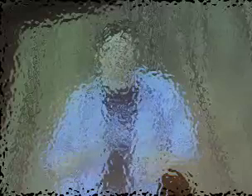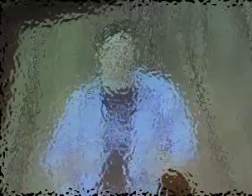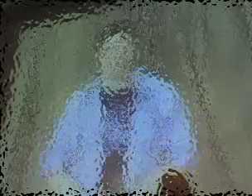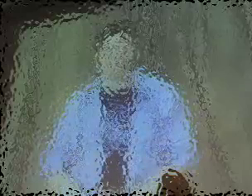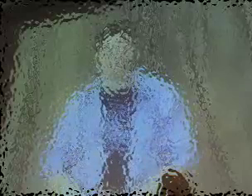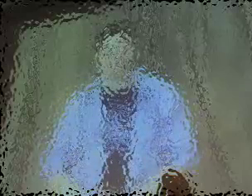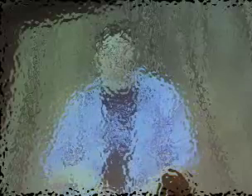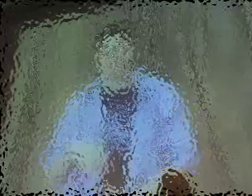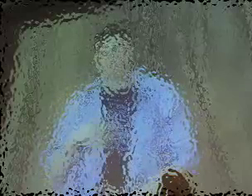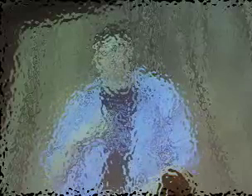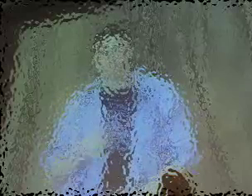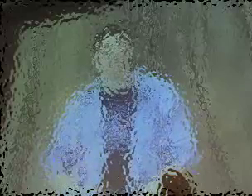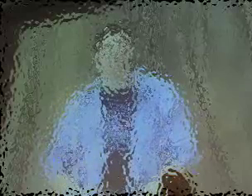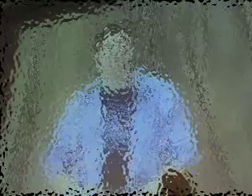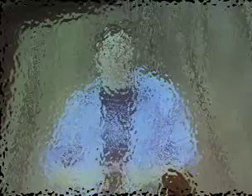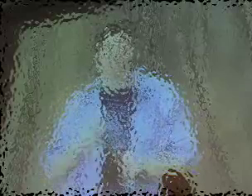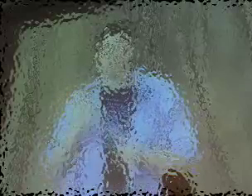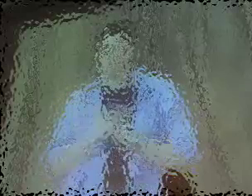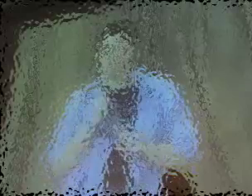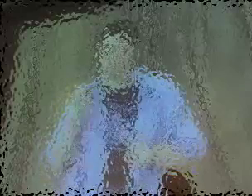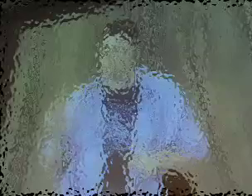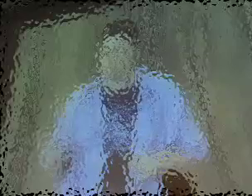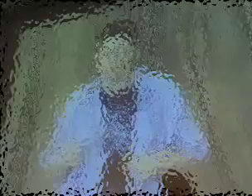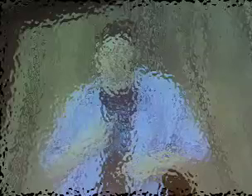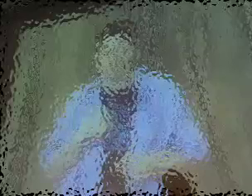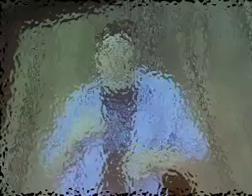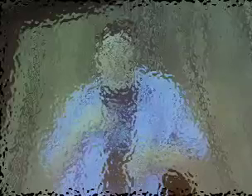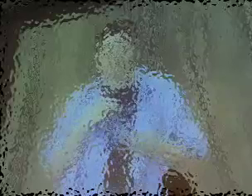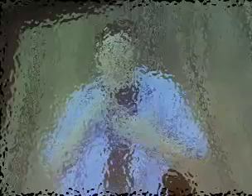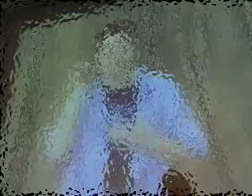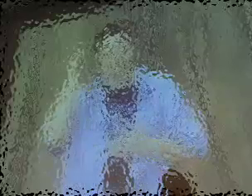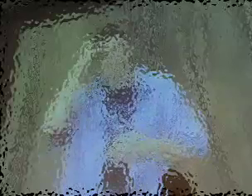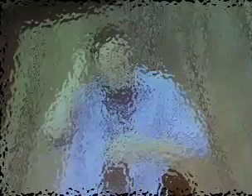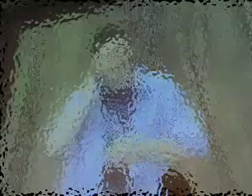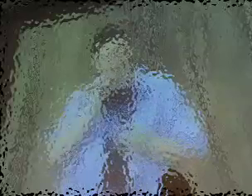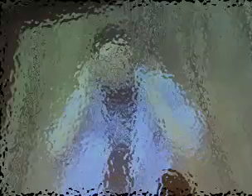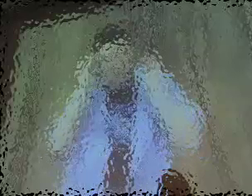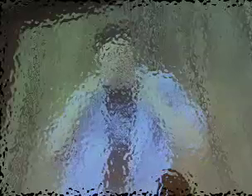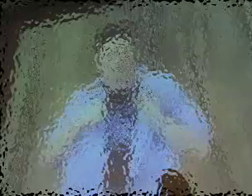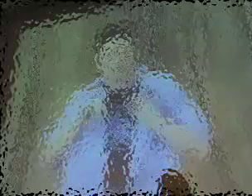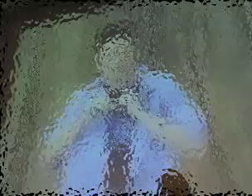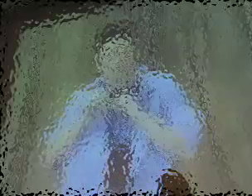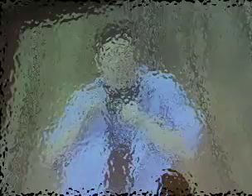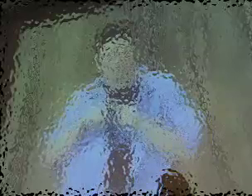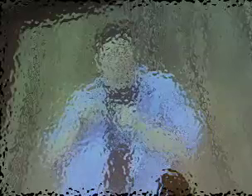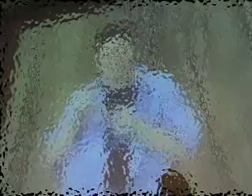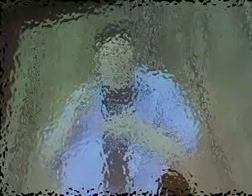translation, and been doing this for about 3 months. So 3 months later, That's my name.